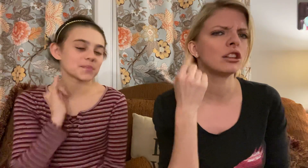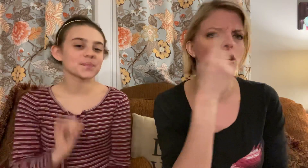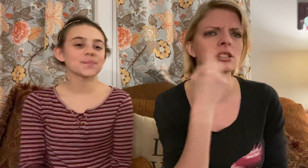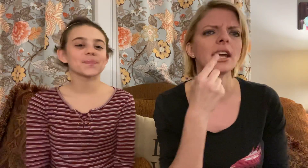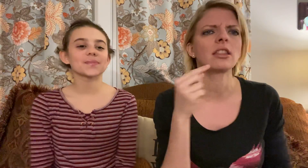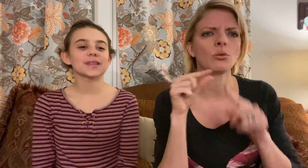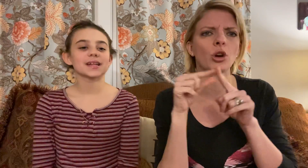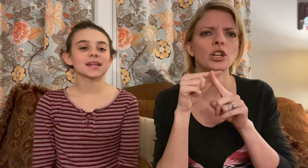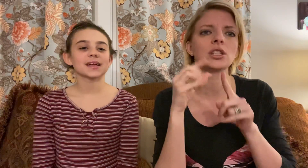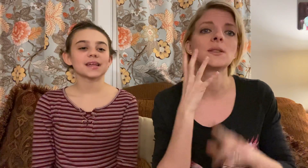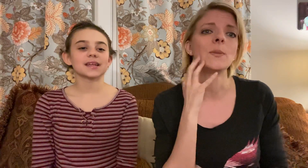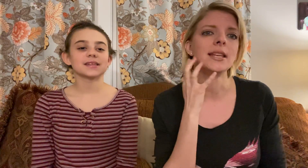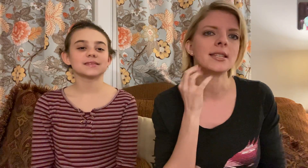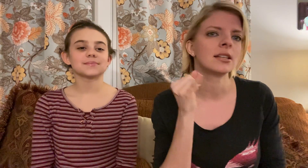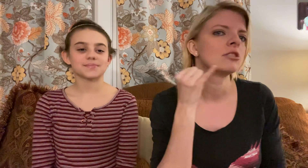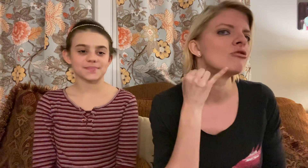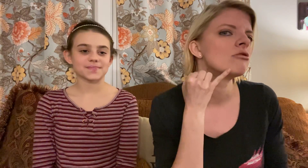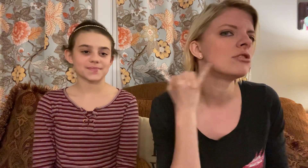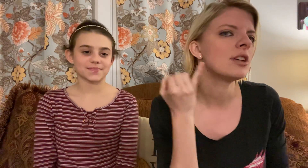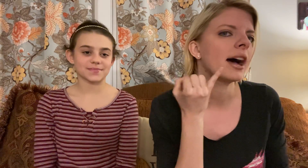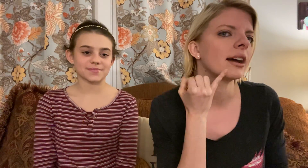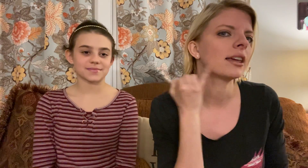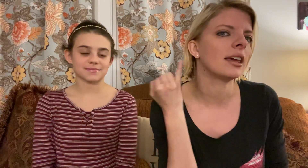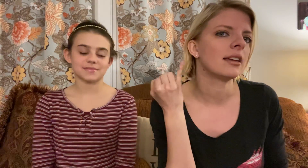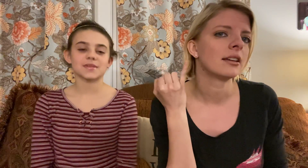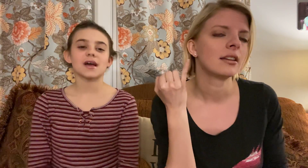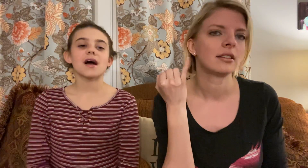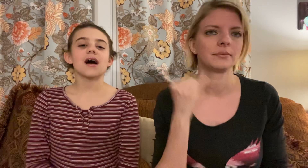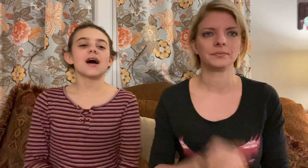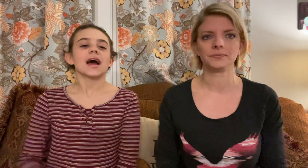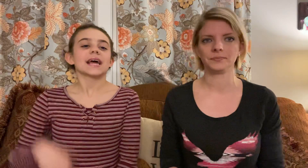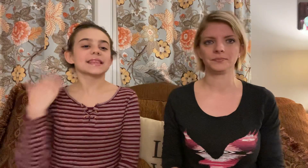looks like the word sweet. Jackie.